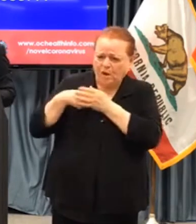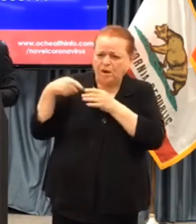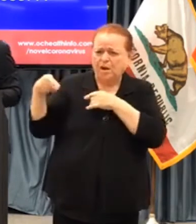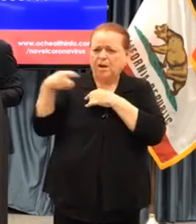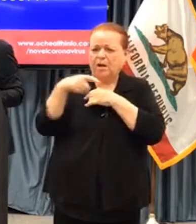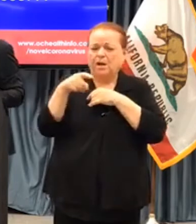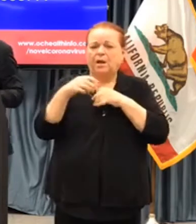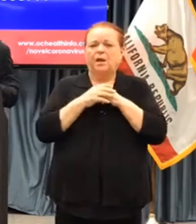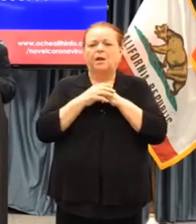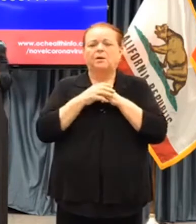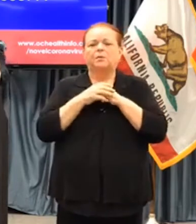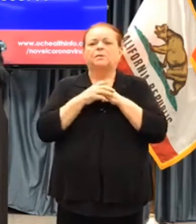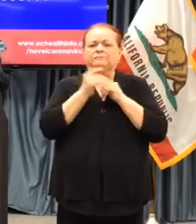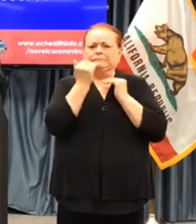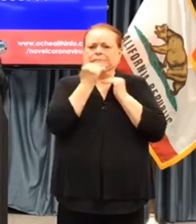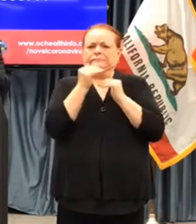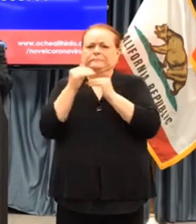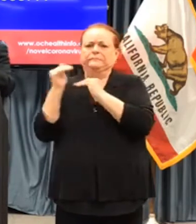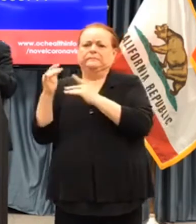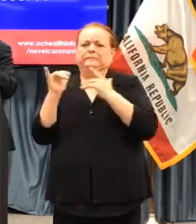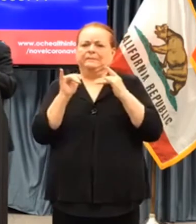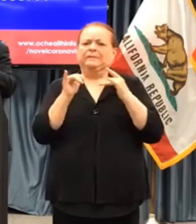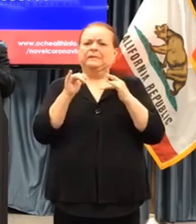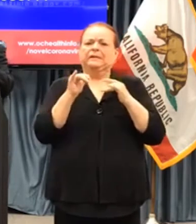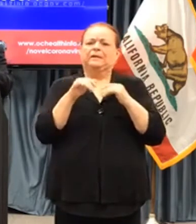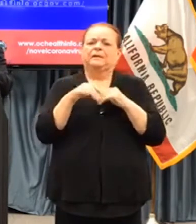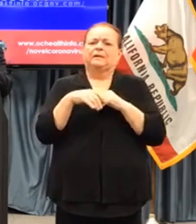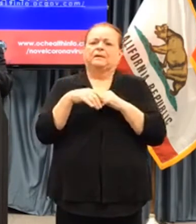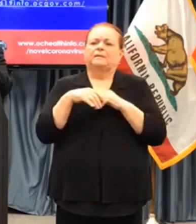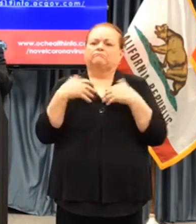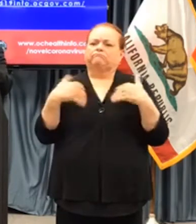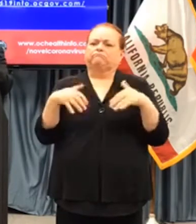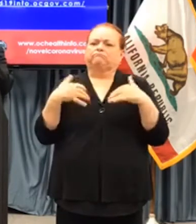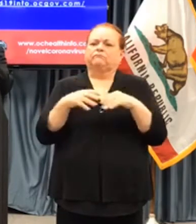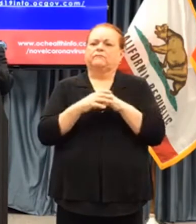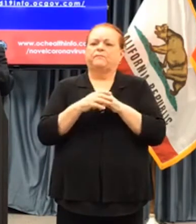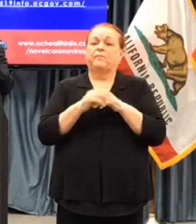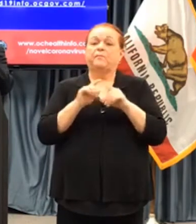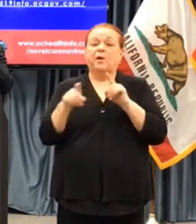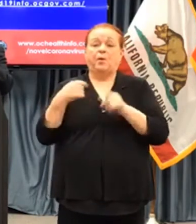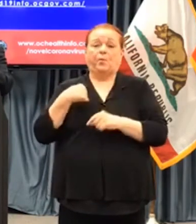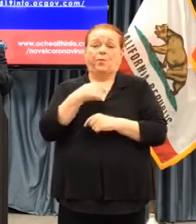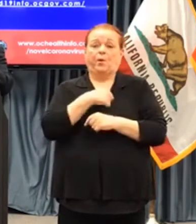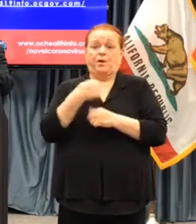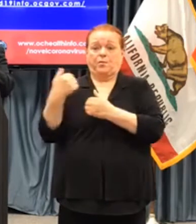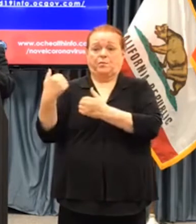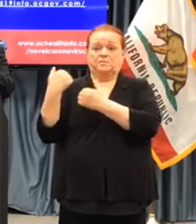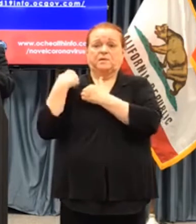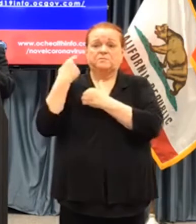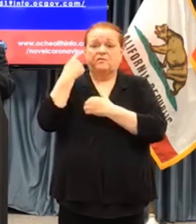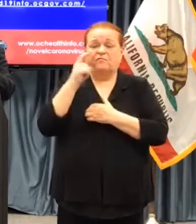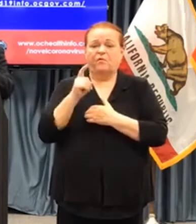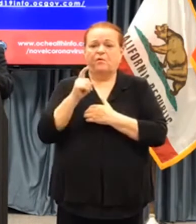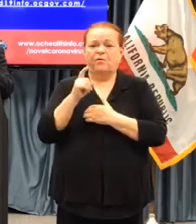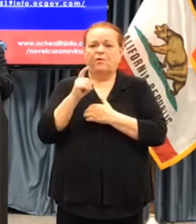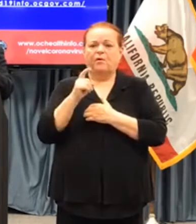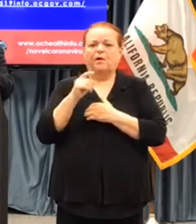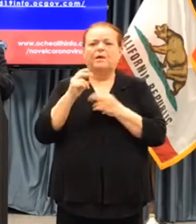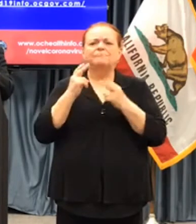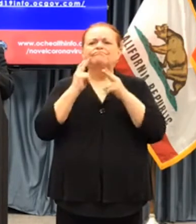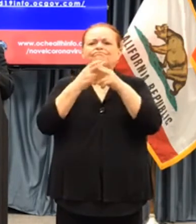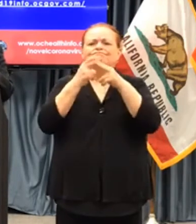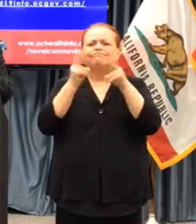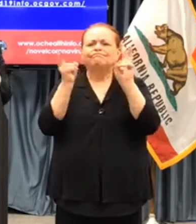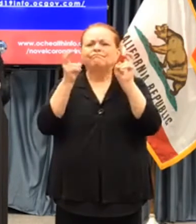what the sheriff and I are also responsible for, he in terms of frontline law enforcement protection, going out and getting